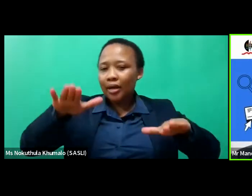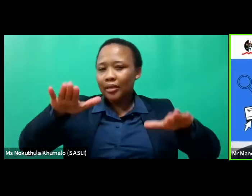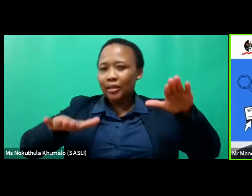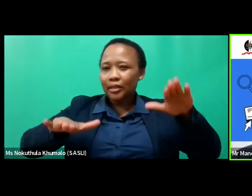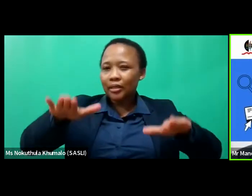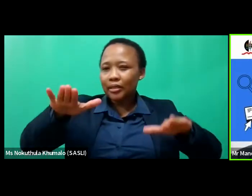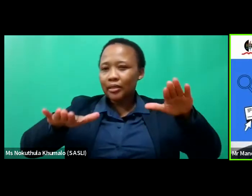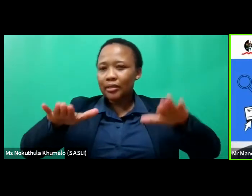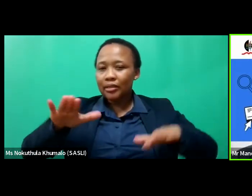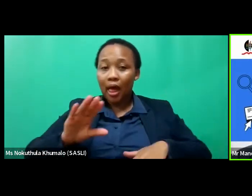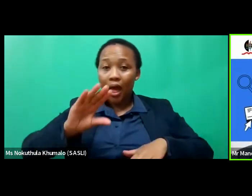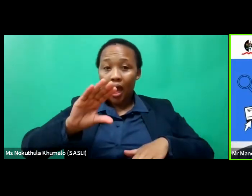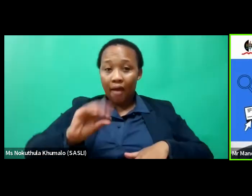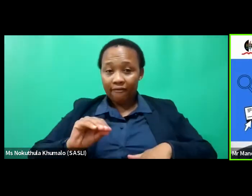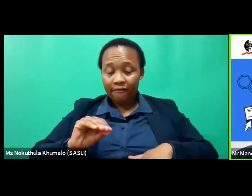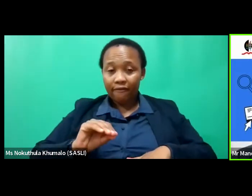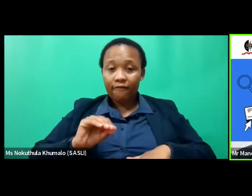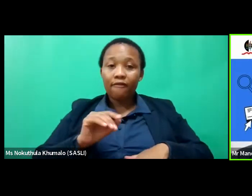going to be deliberating on.